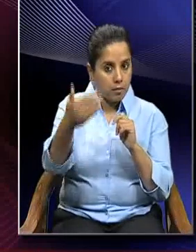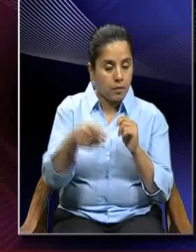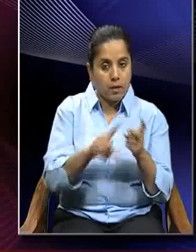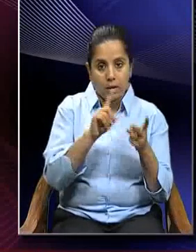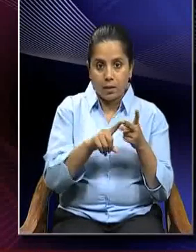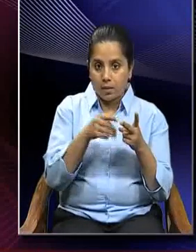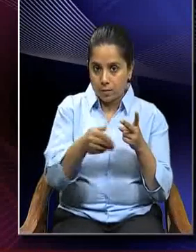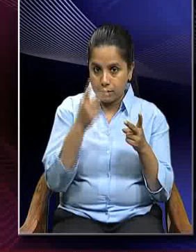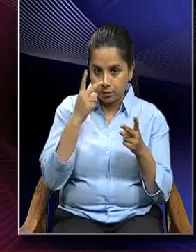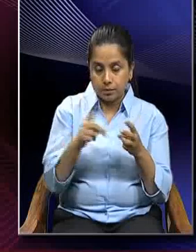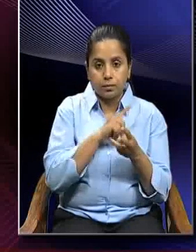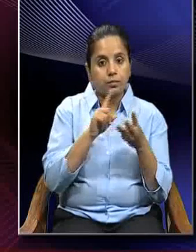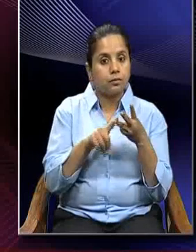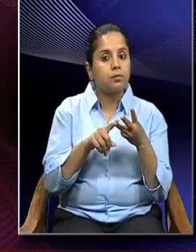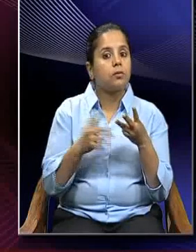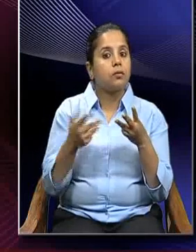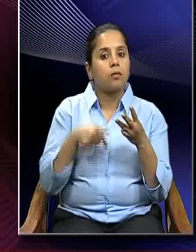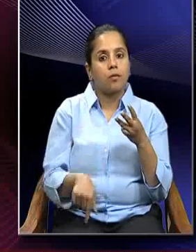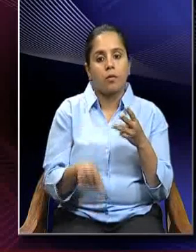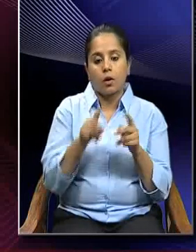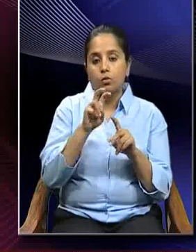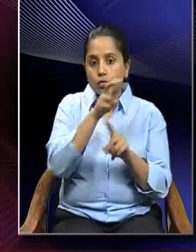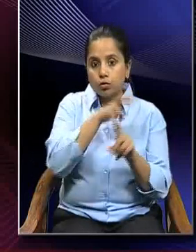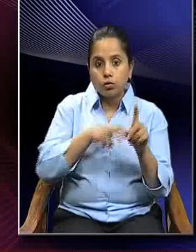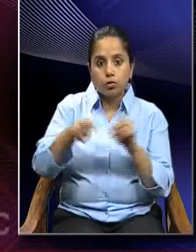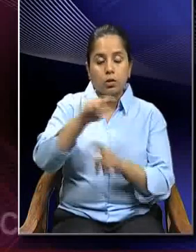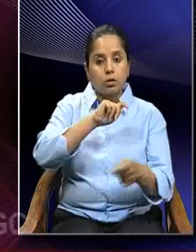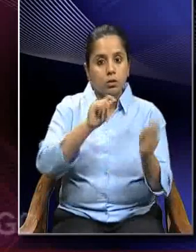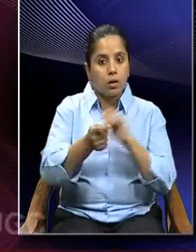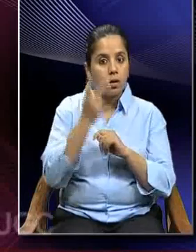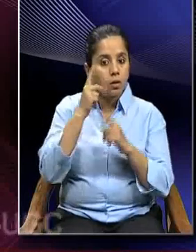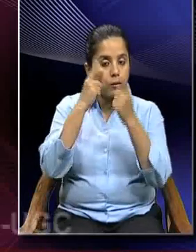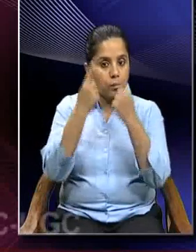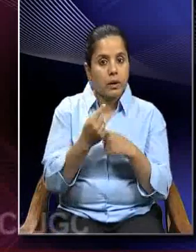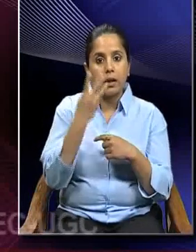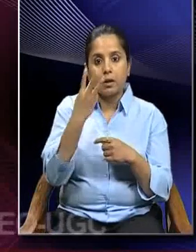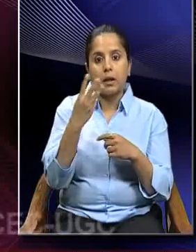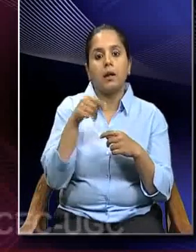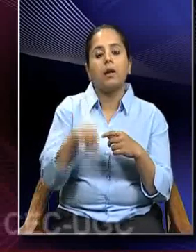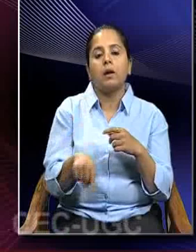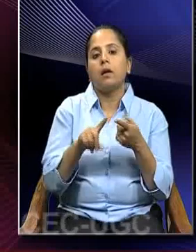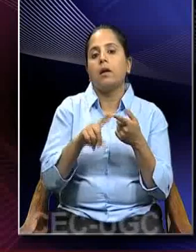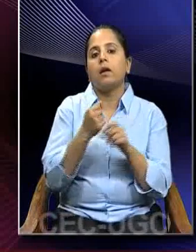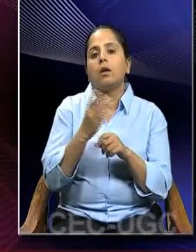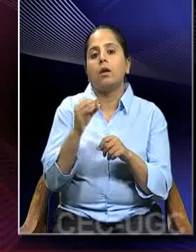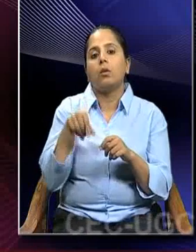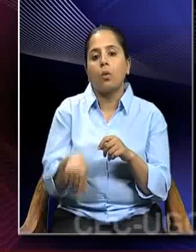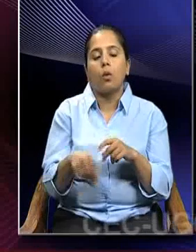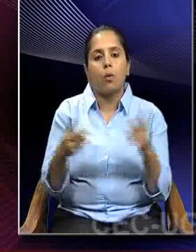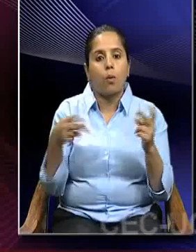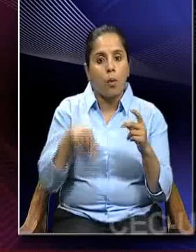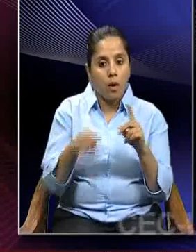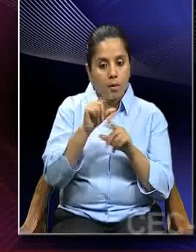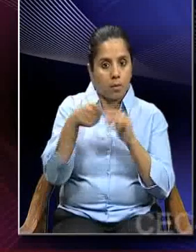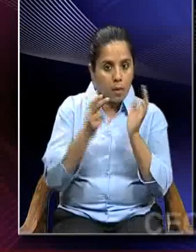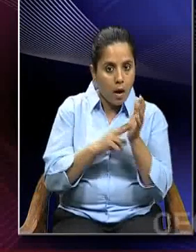this, and the third one is the transaction analysis model of 3 ego state, that is parent, adult